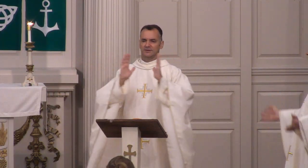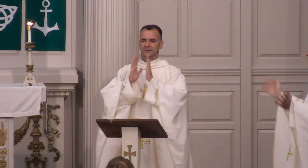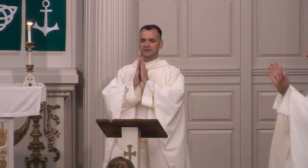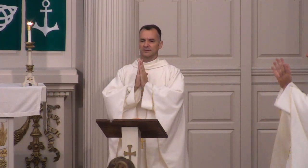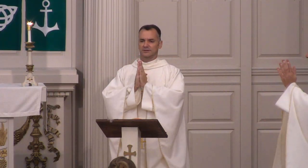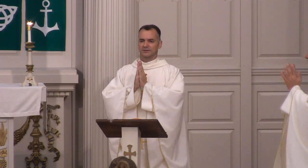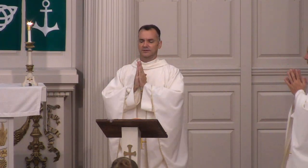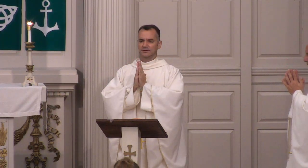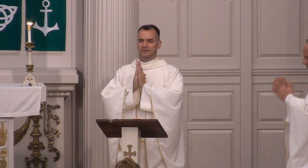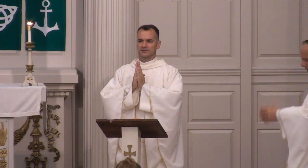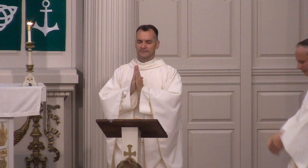ever. Amen.